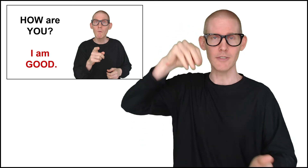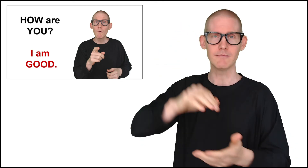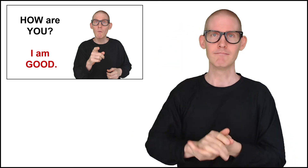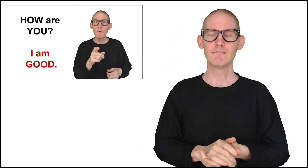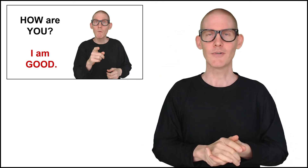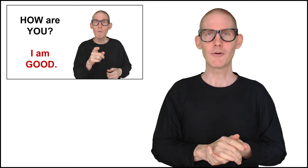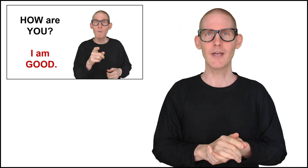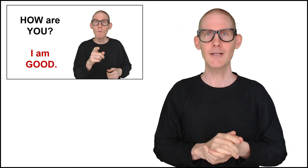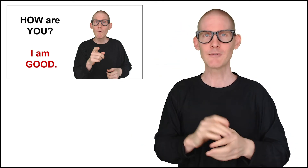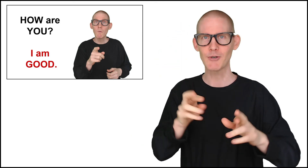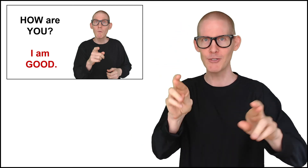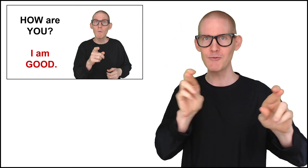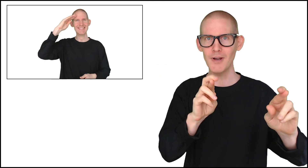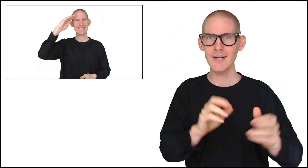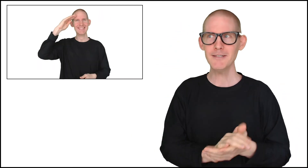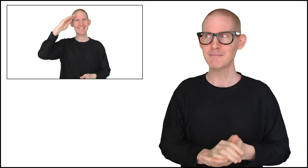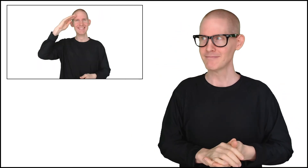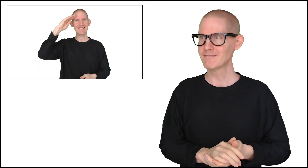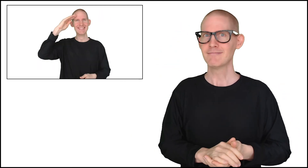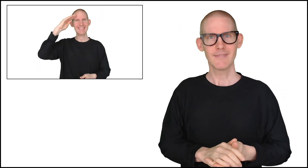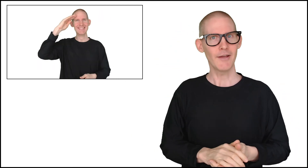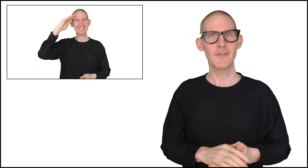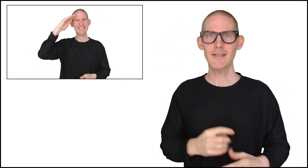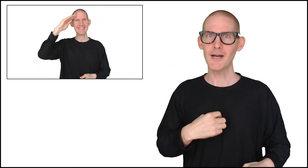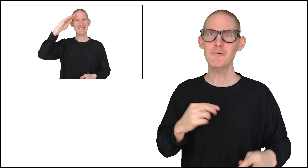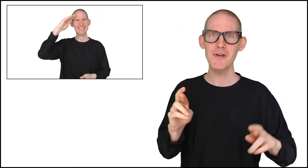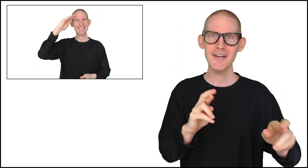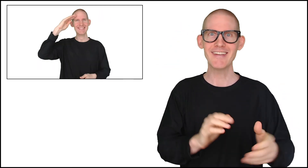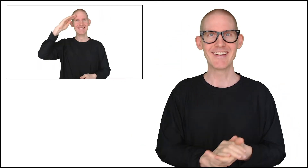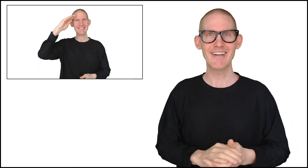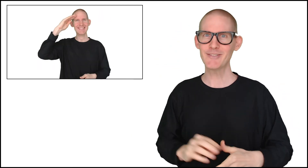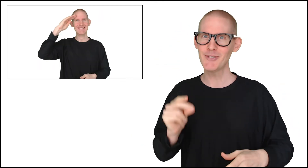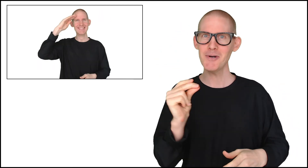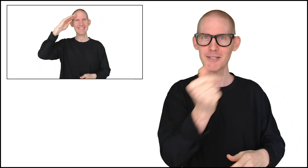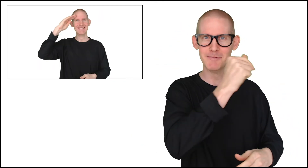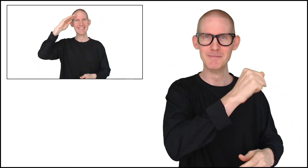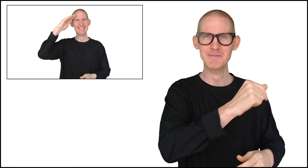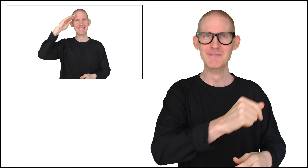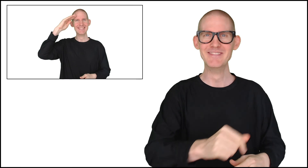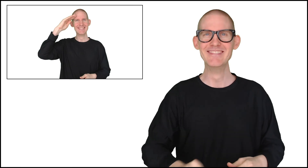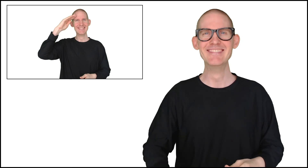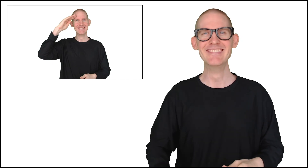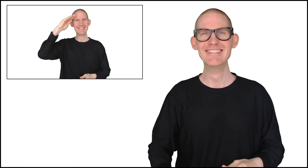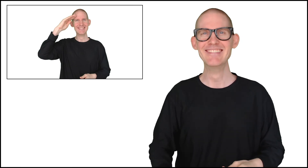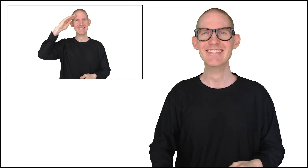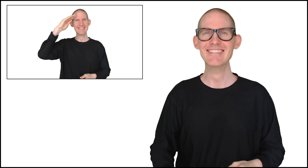we've been learning. Okay, so are you ready? I think I'm ready. Let's do it.